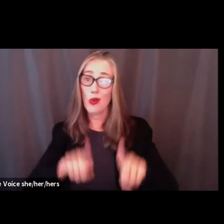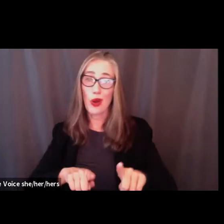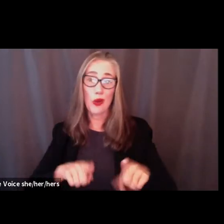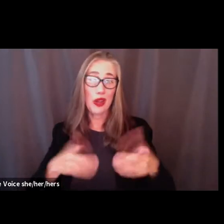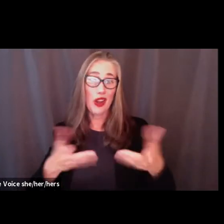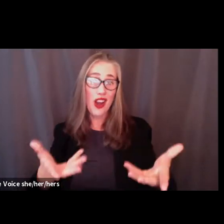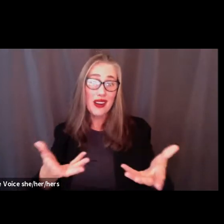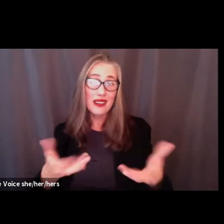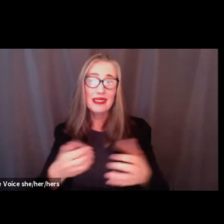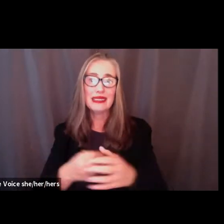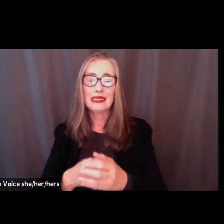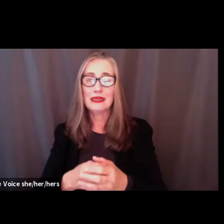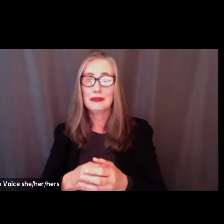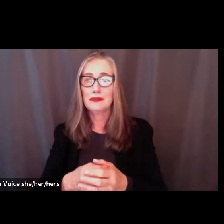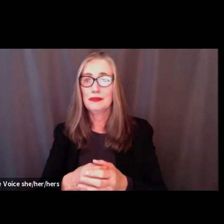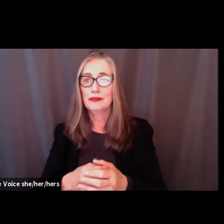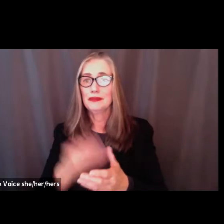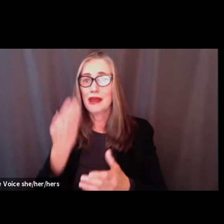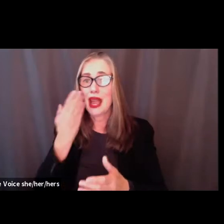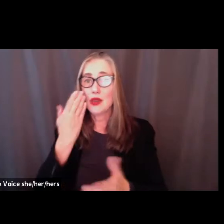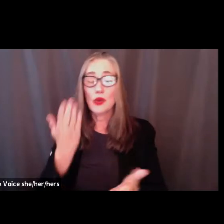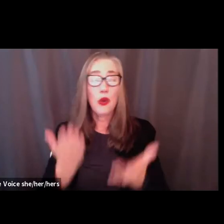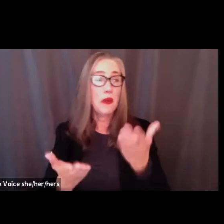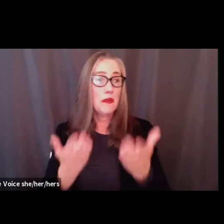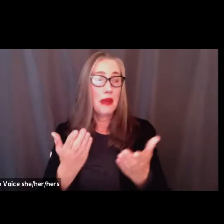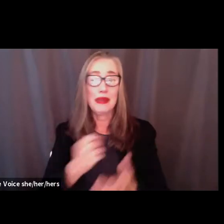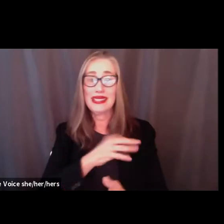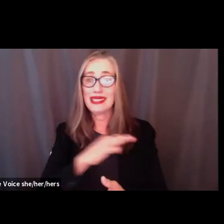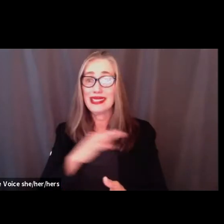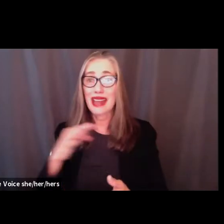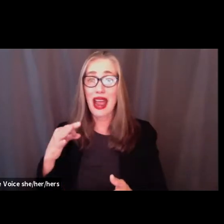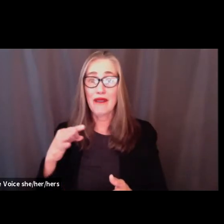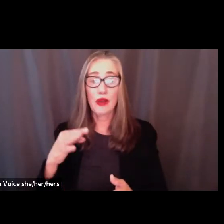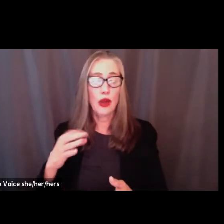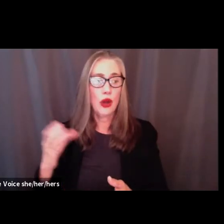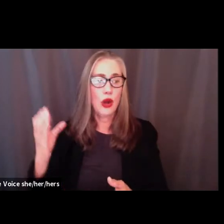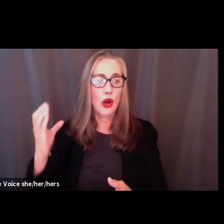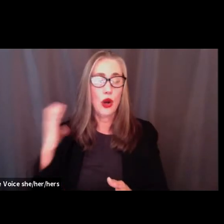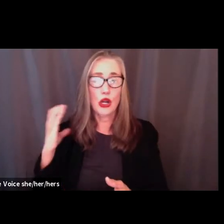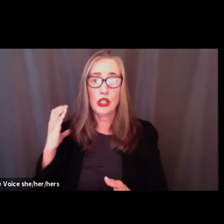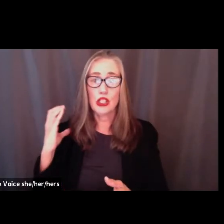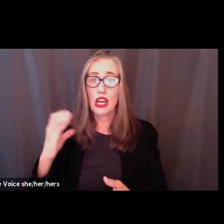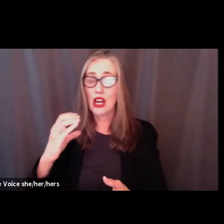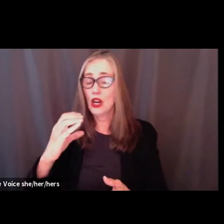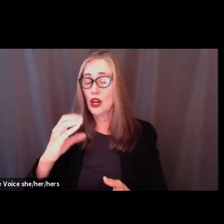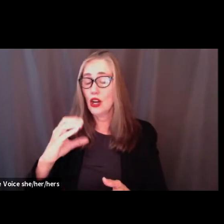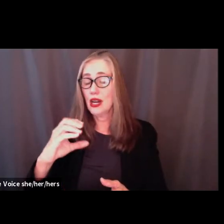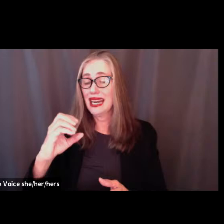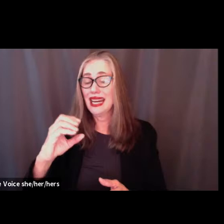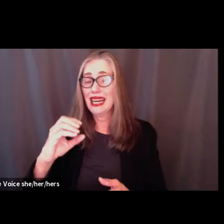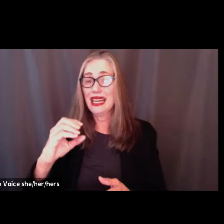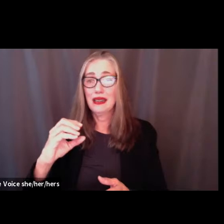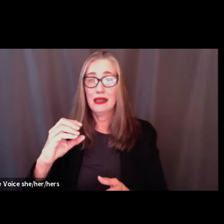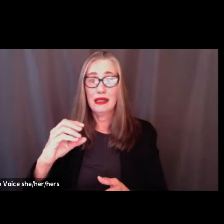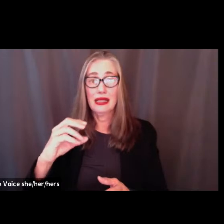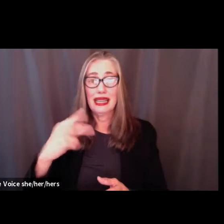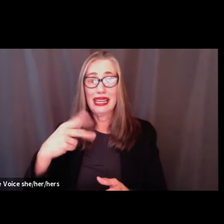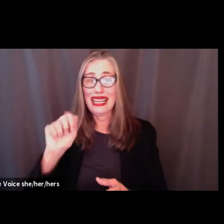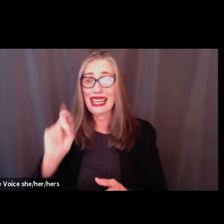I don't know if staff or Chair Hicks want to address that or beyond what he's already said,